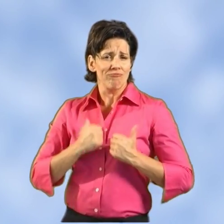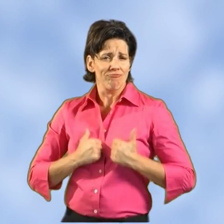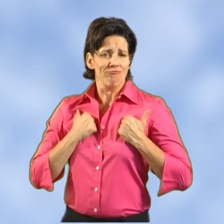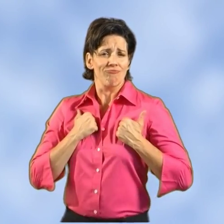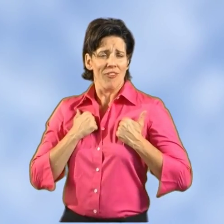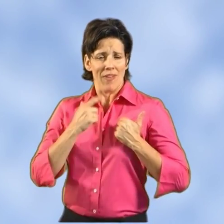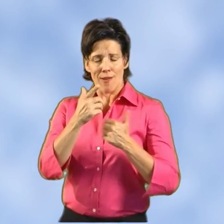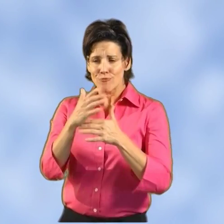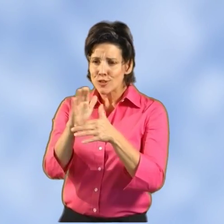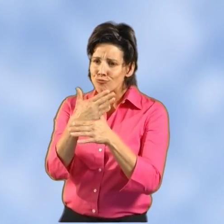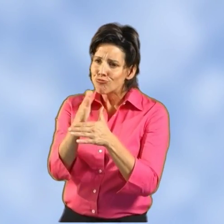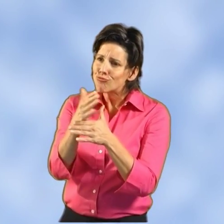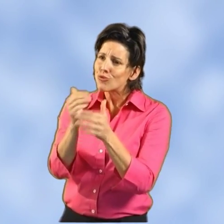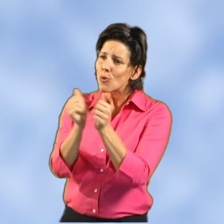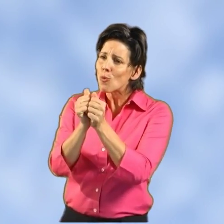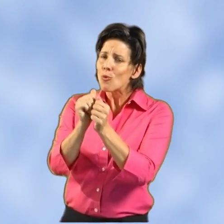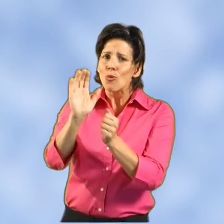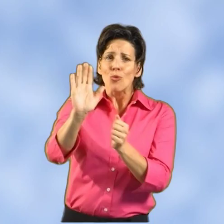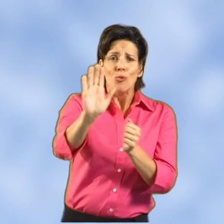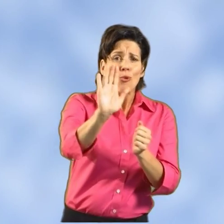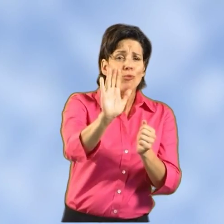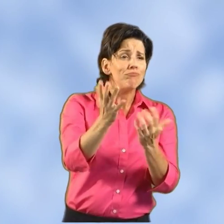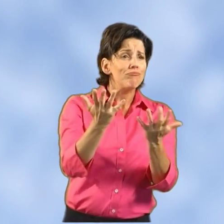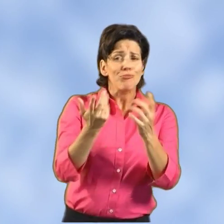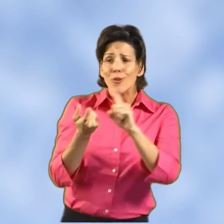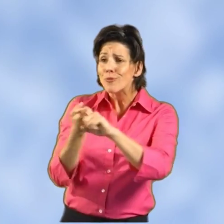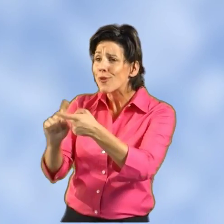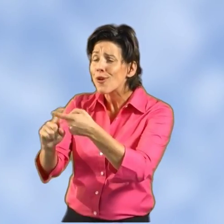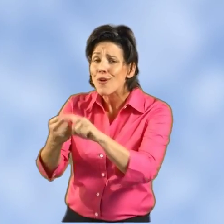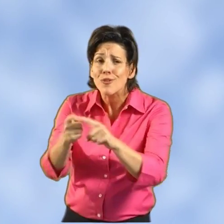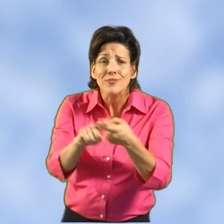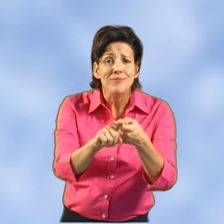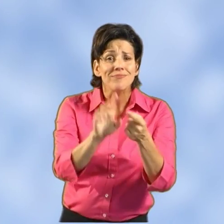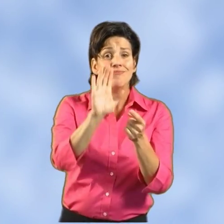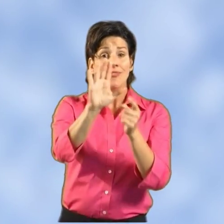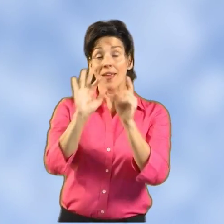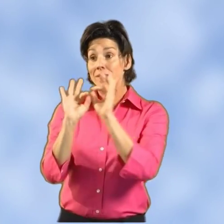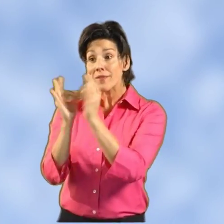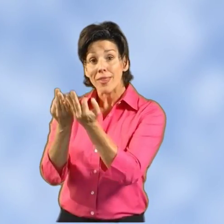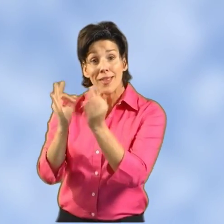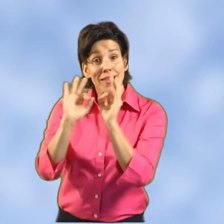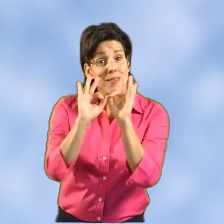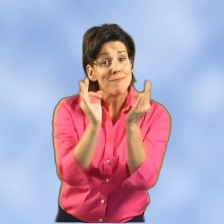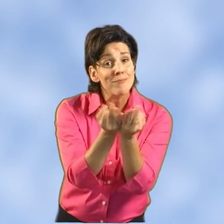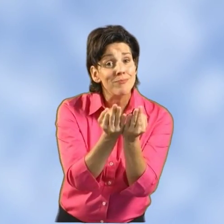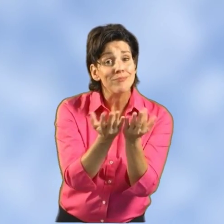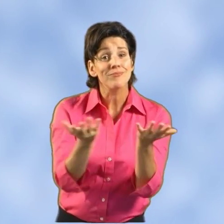with your friends, your family,